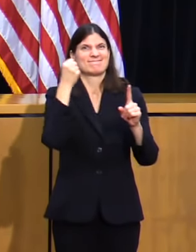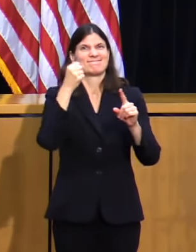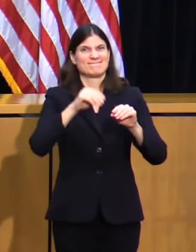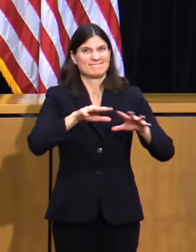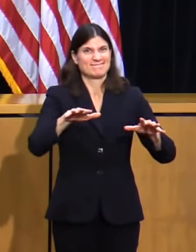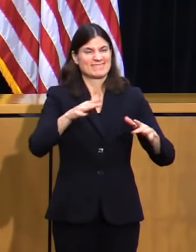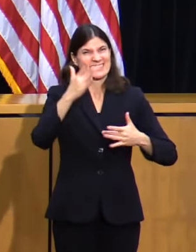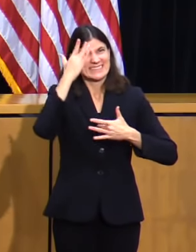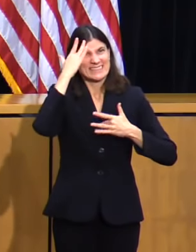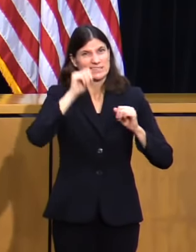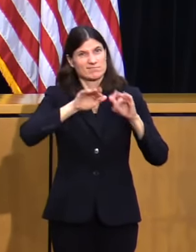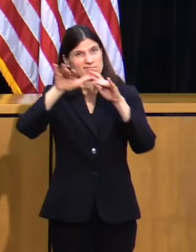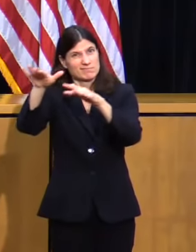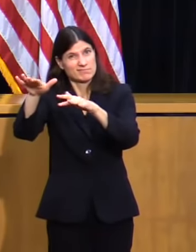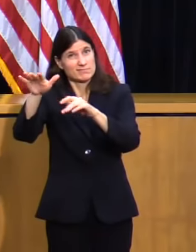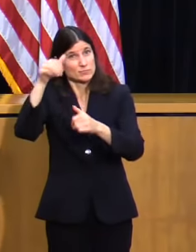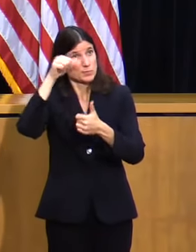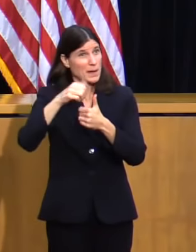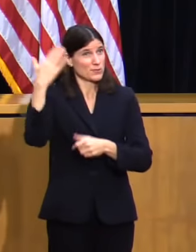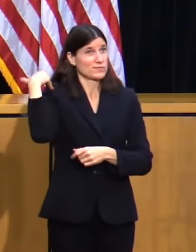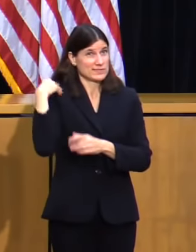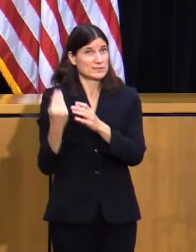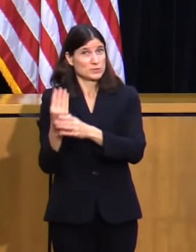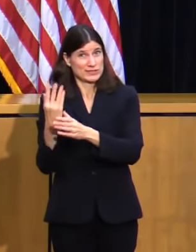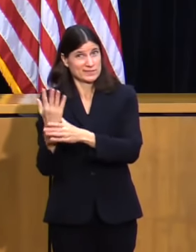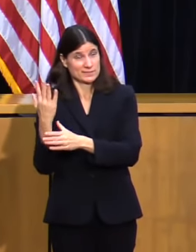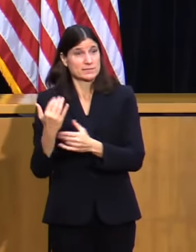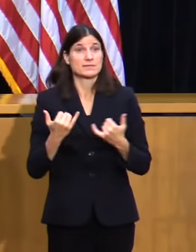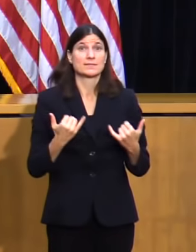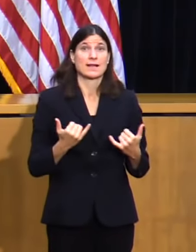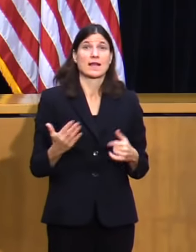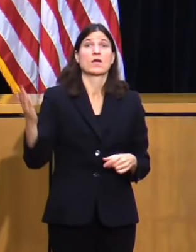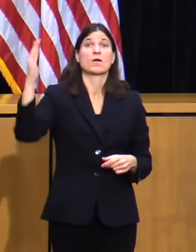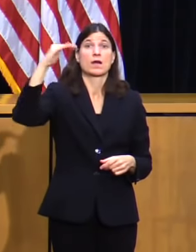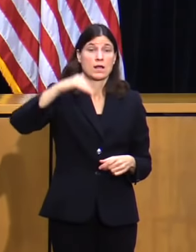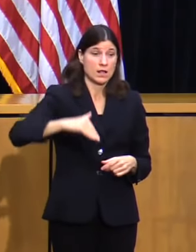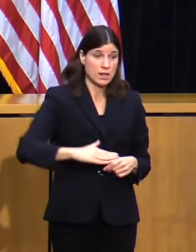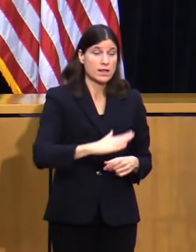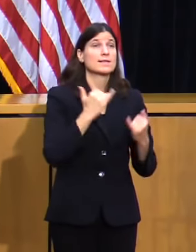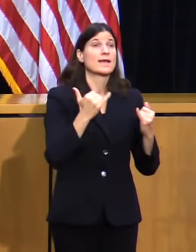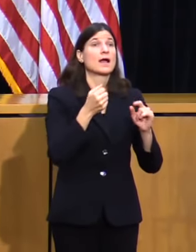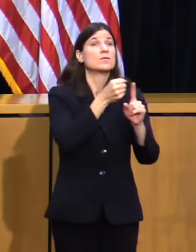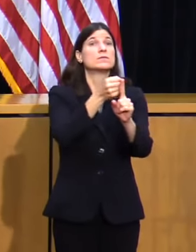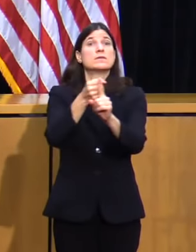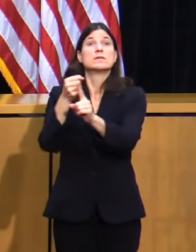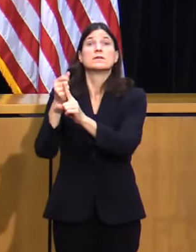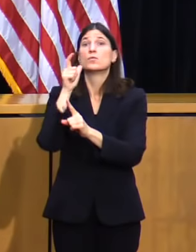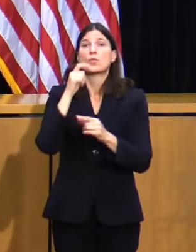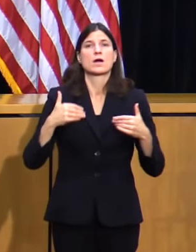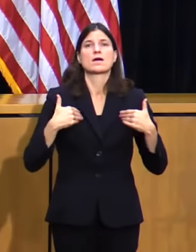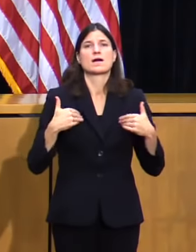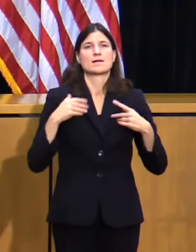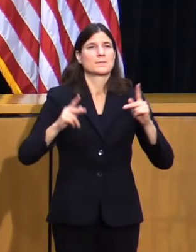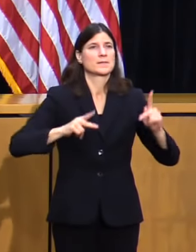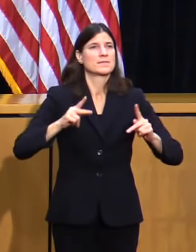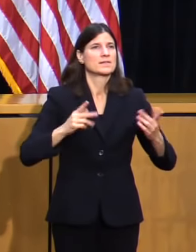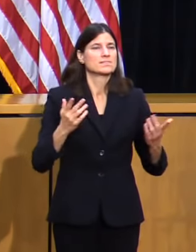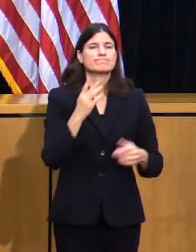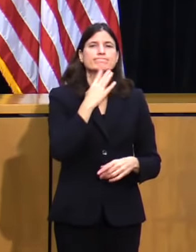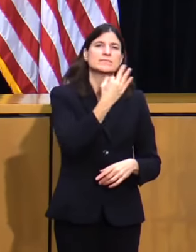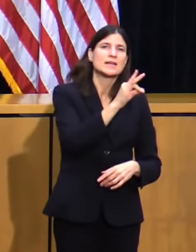It got a toehold in the nursing homes. It devastated them, and most of those patients required hospitalization, and many of them died, as you